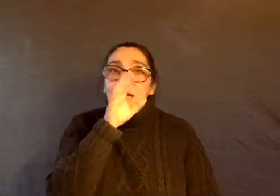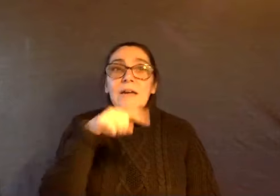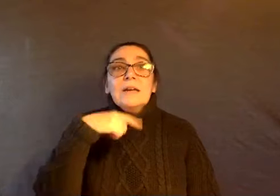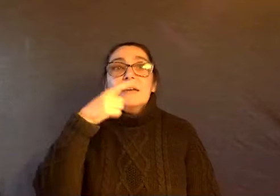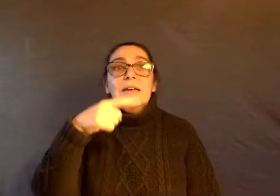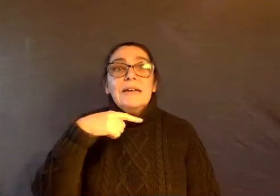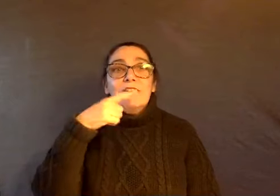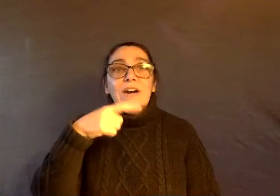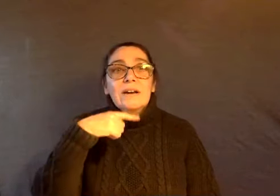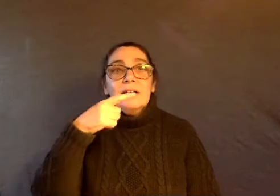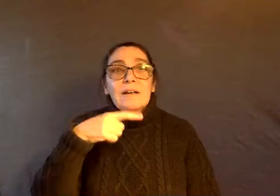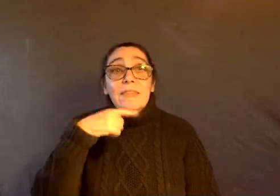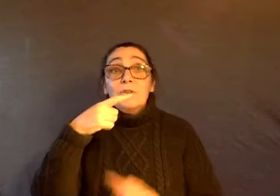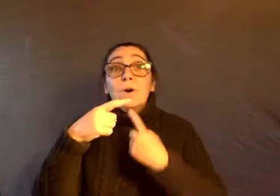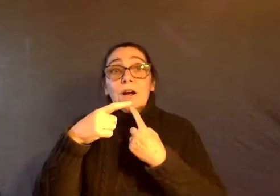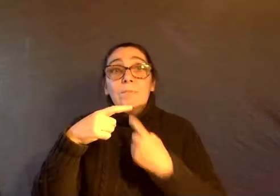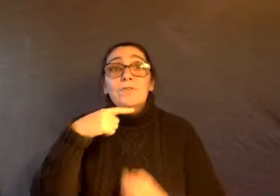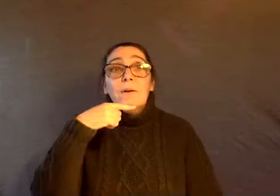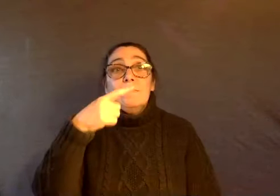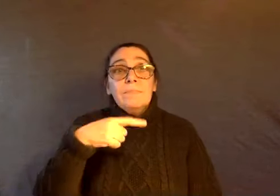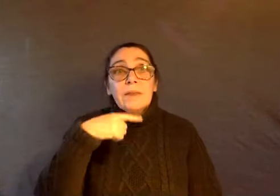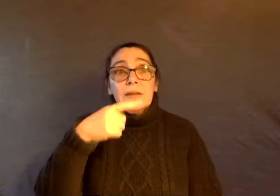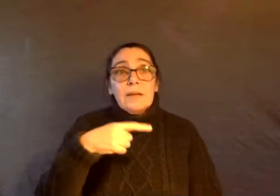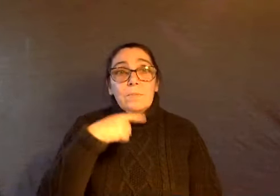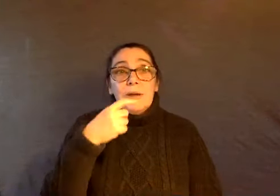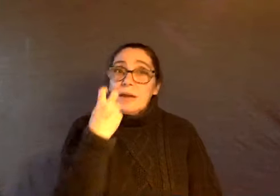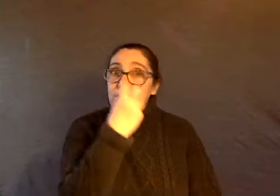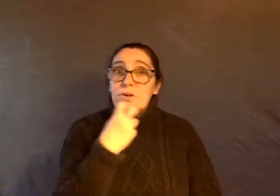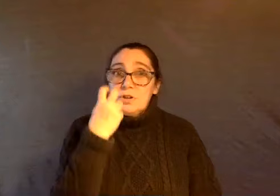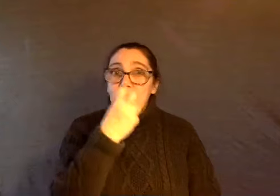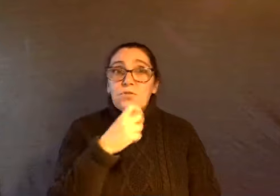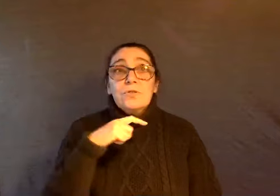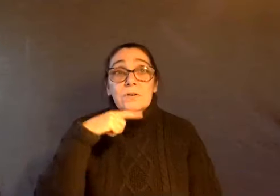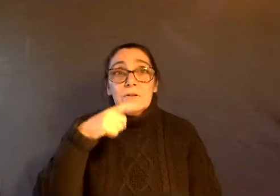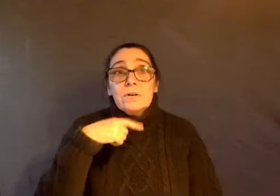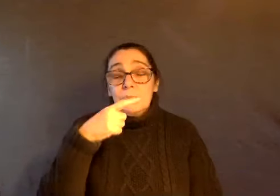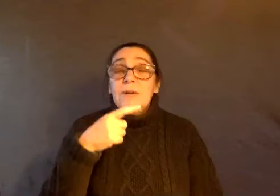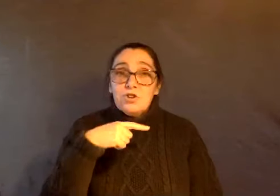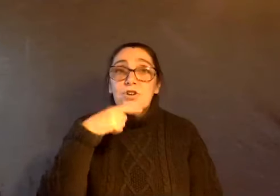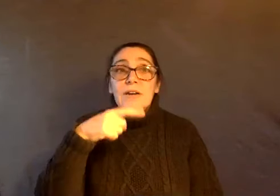Speak, hearing. That's where it comes from. Being able to use your speech,